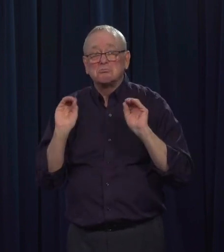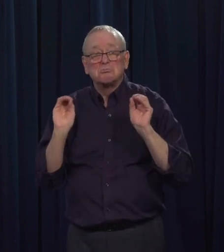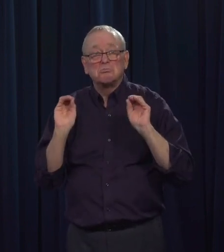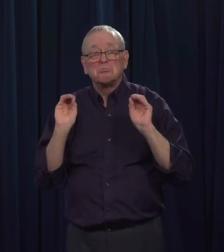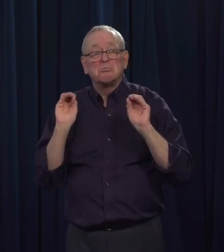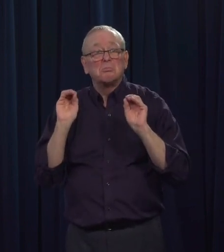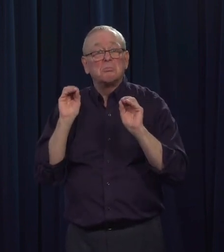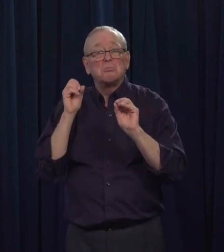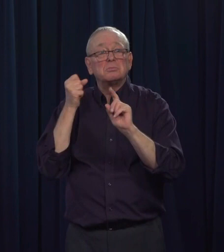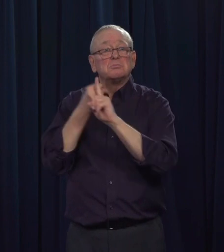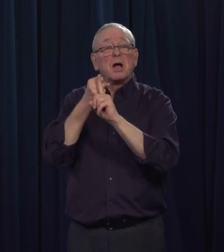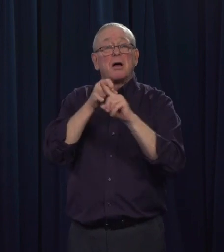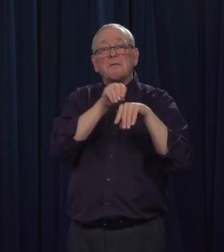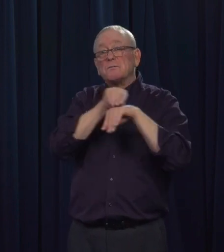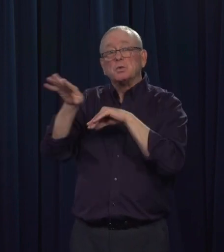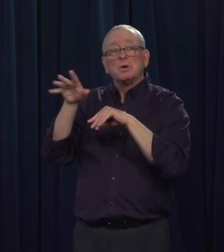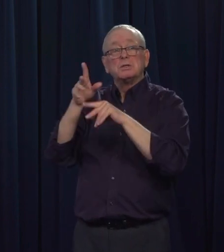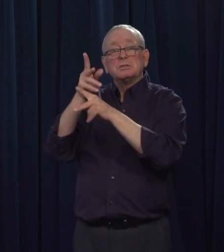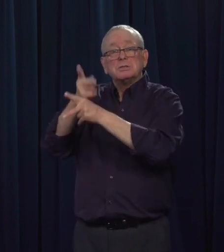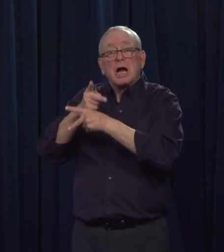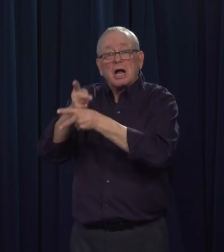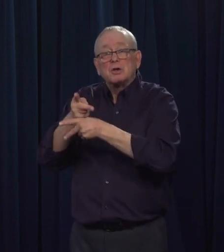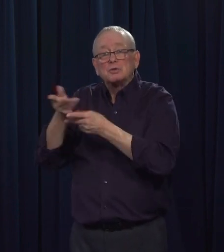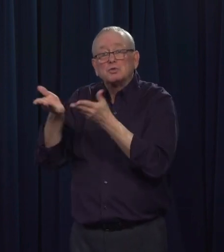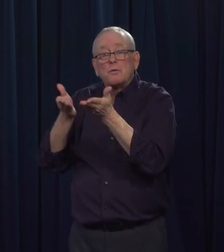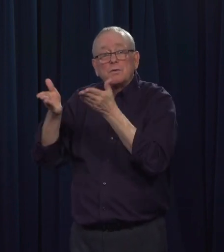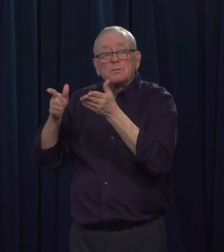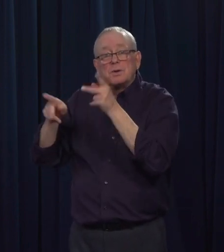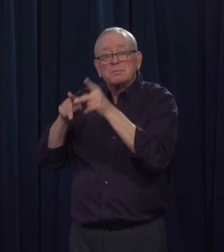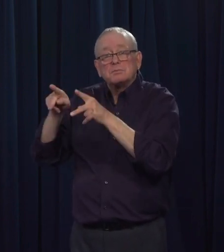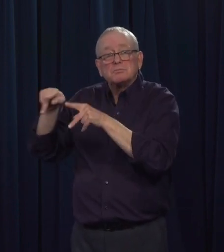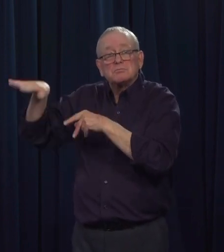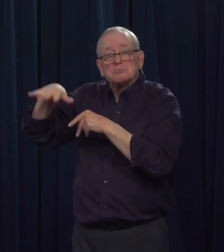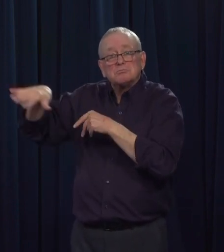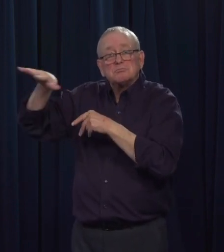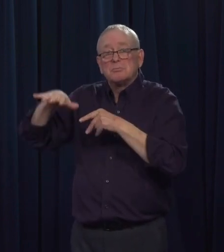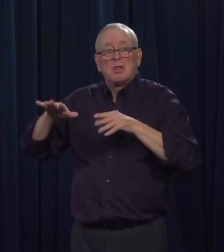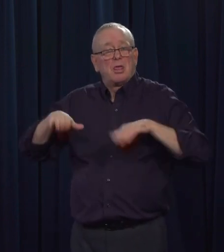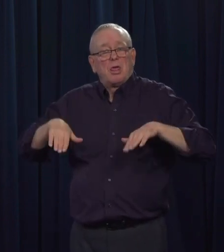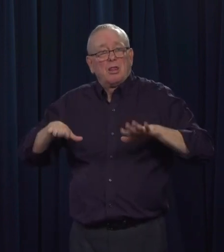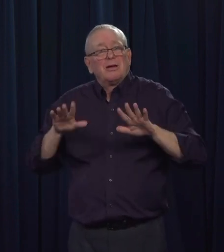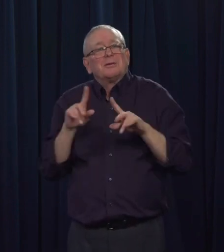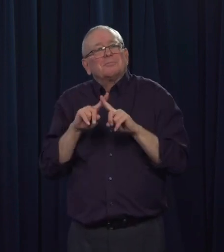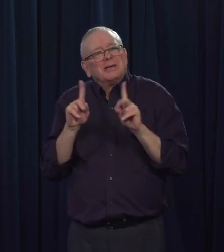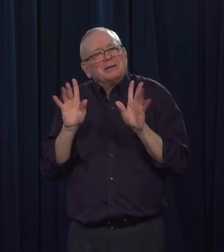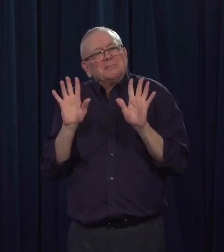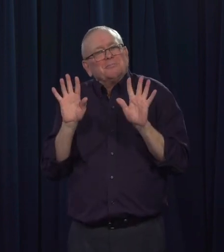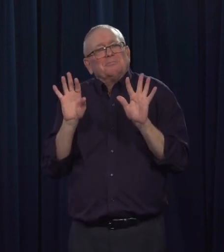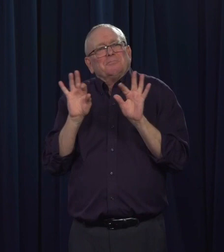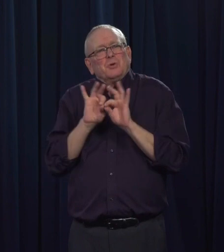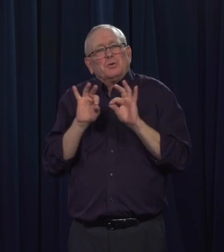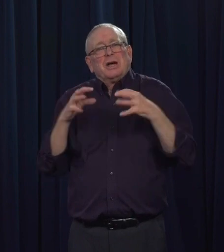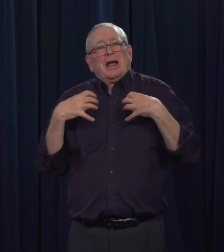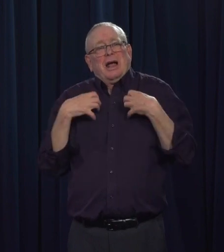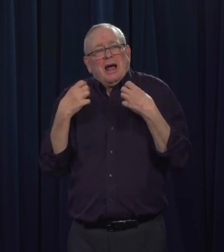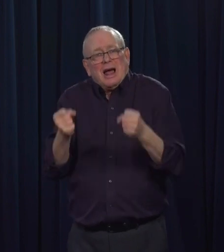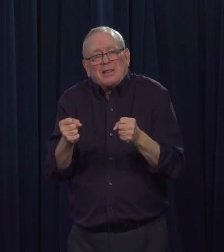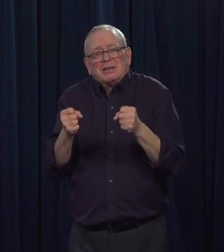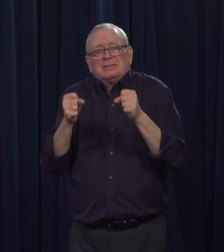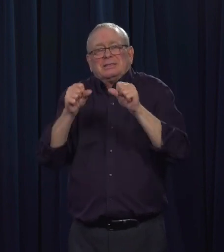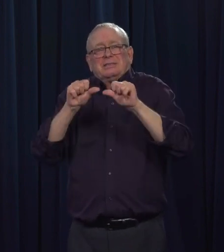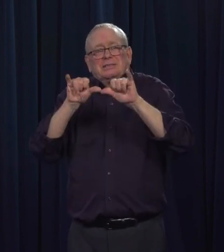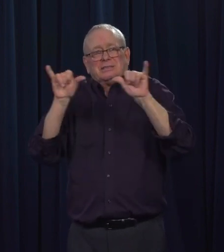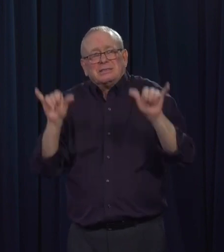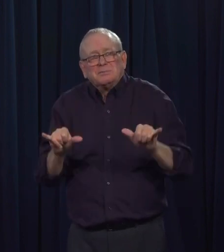province. But certainly I think our healthcare system needs all of the people that we have. And so